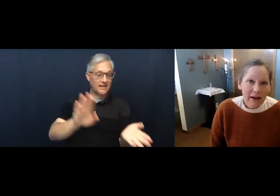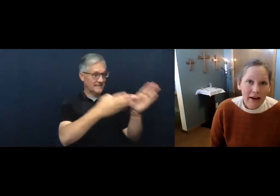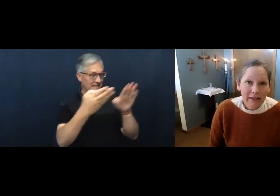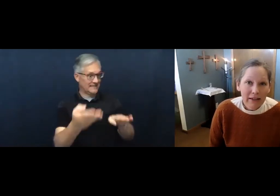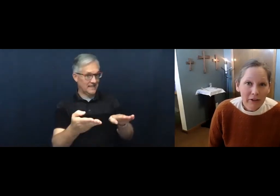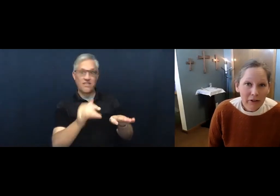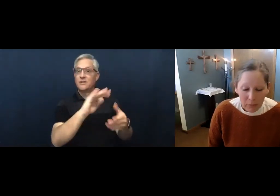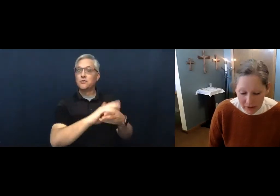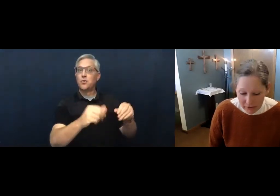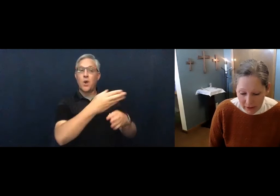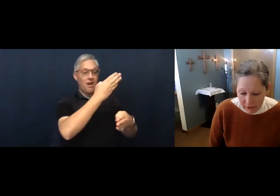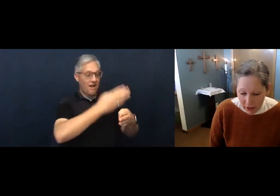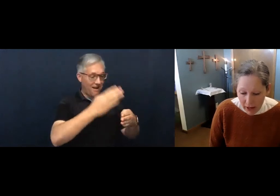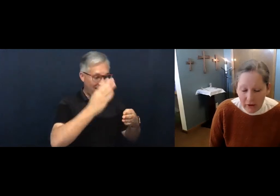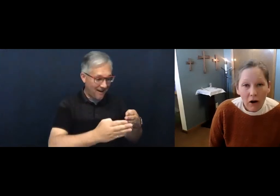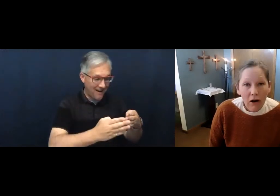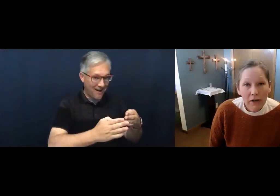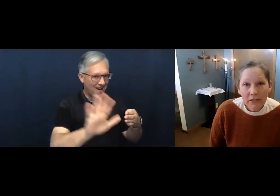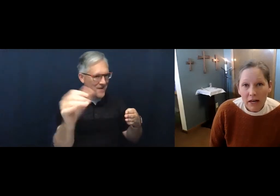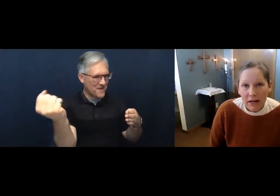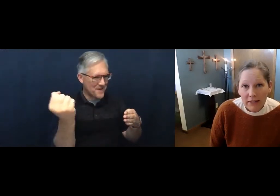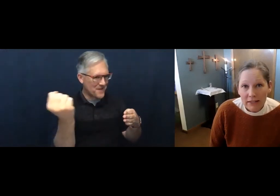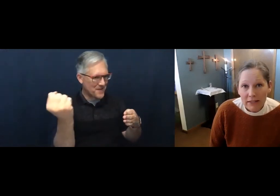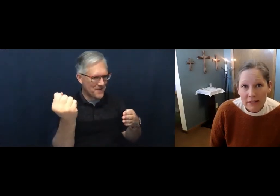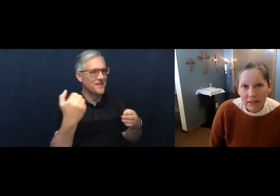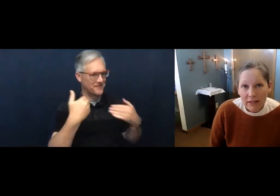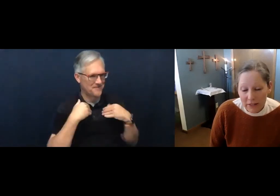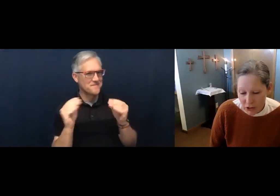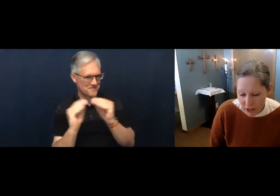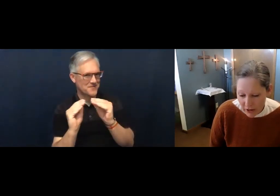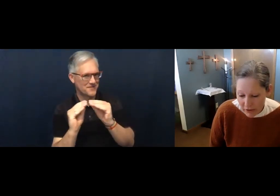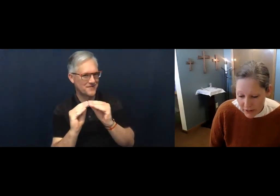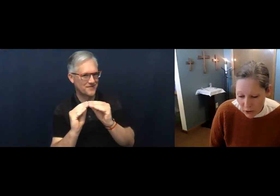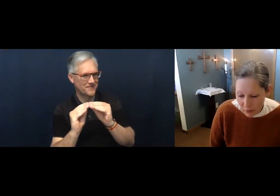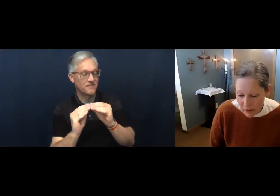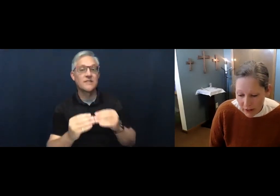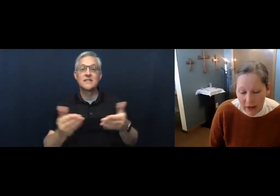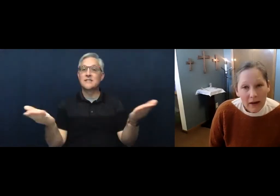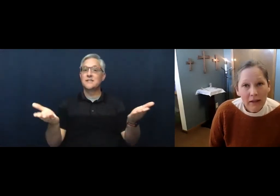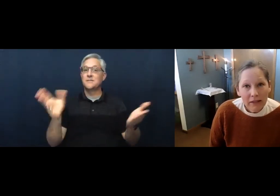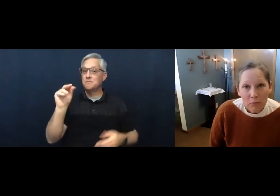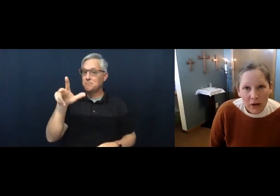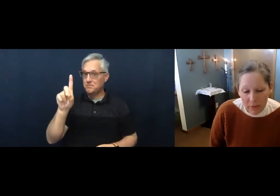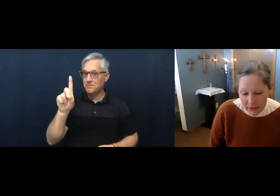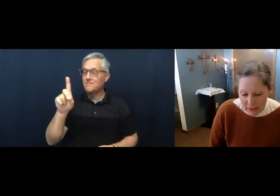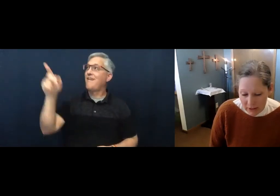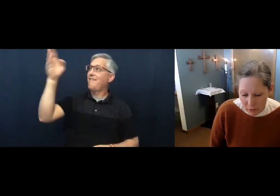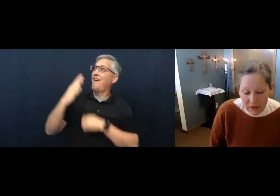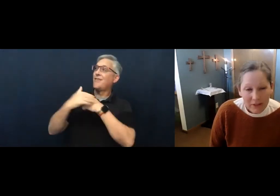And here at Bread of Life, God calls us to share this hope and this promise with the